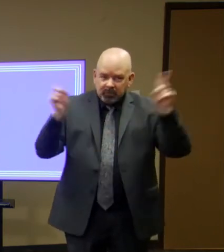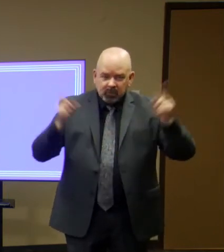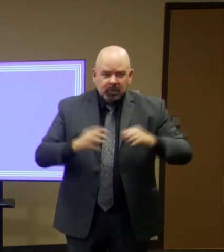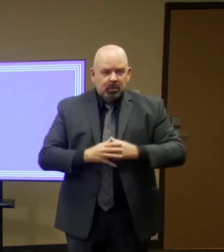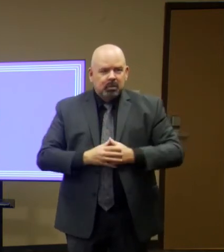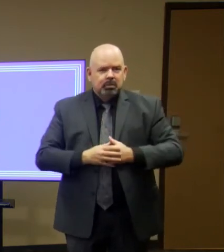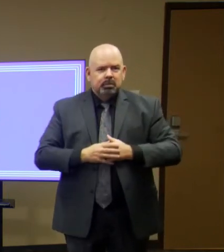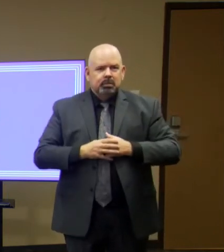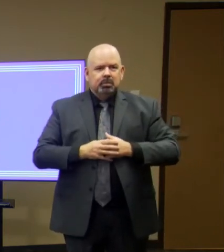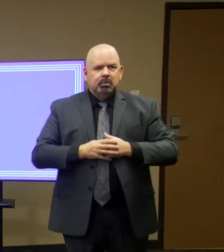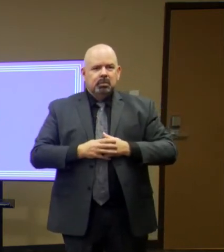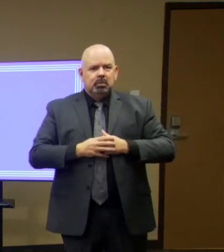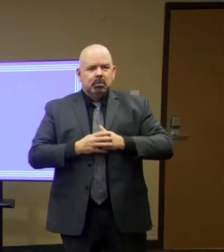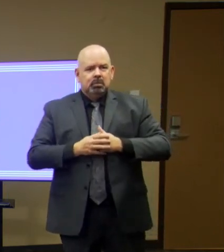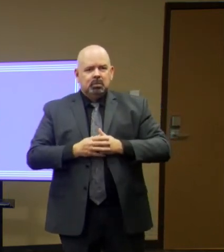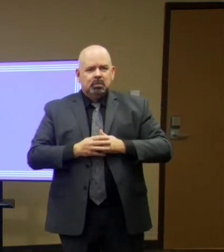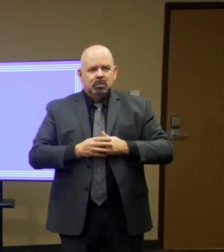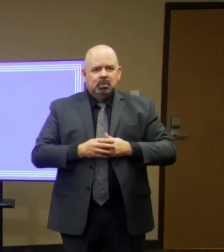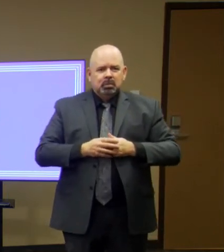grandma spend Thanksgiving,